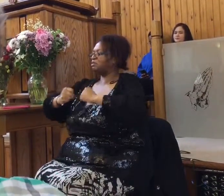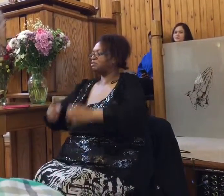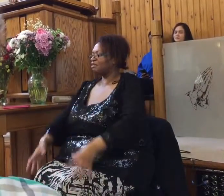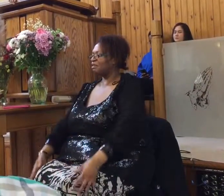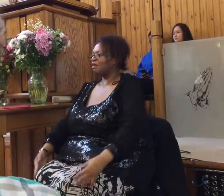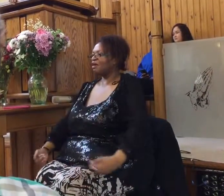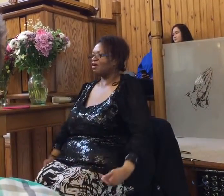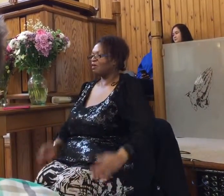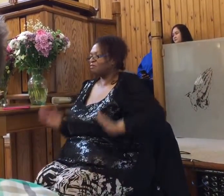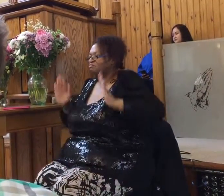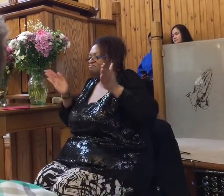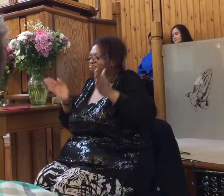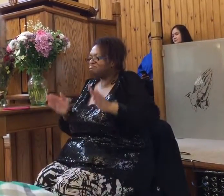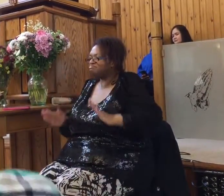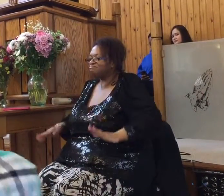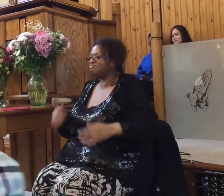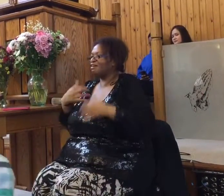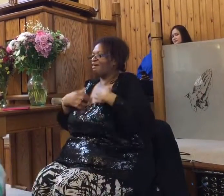lustfully to my curves?